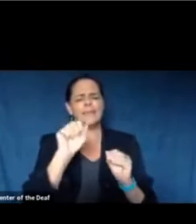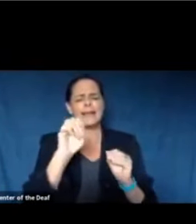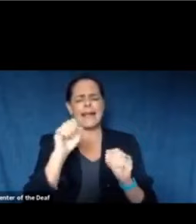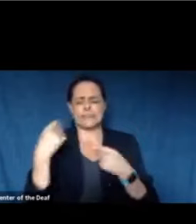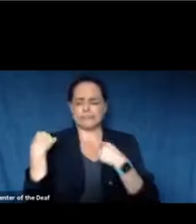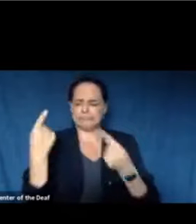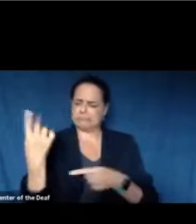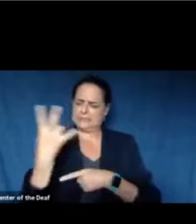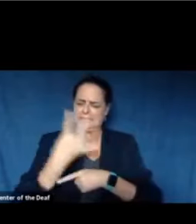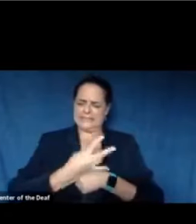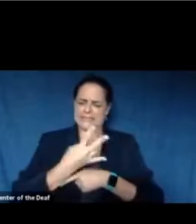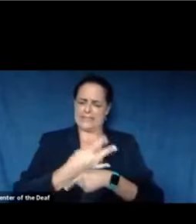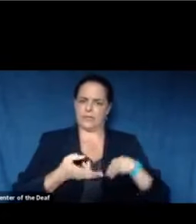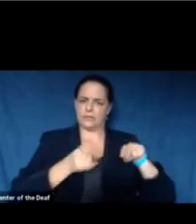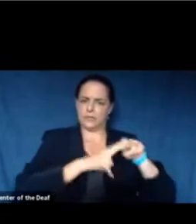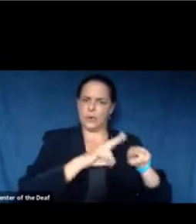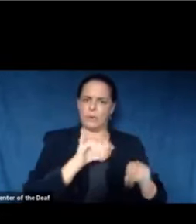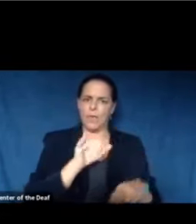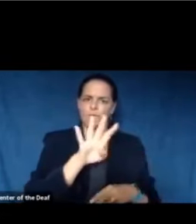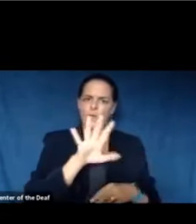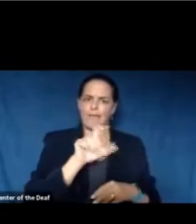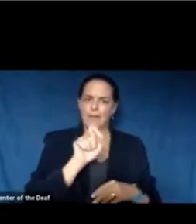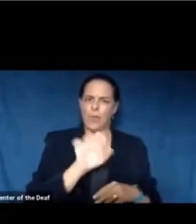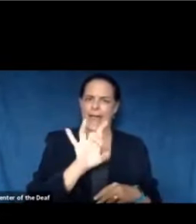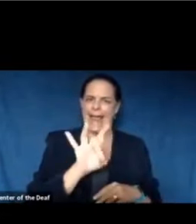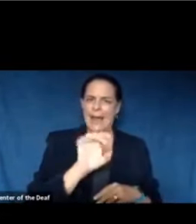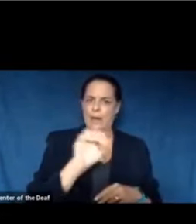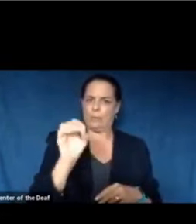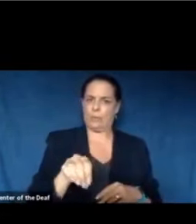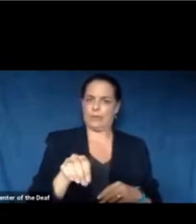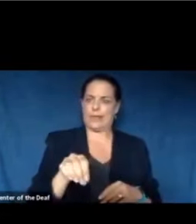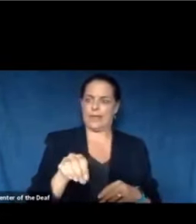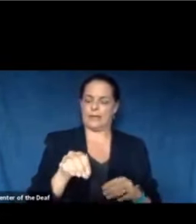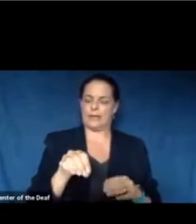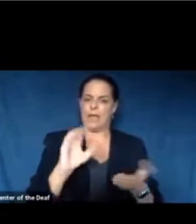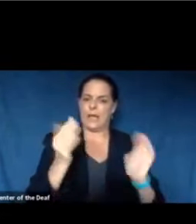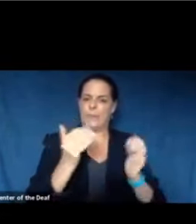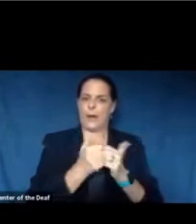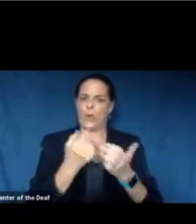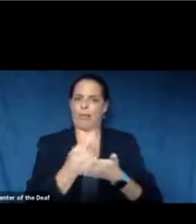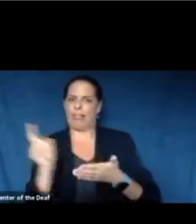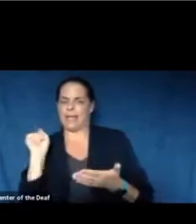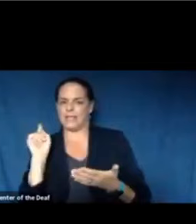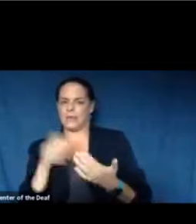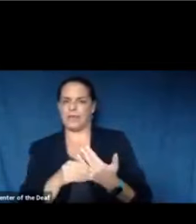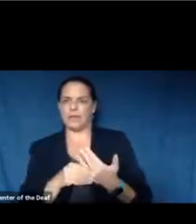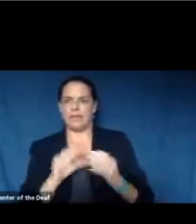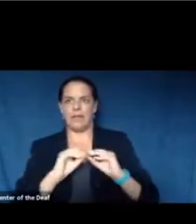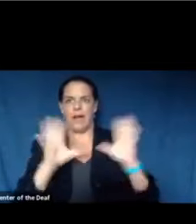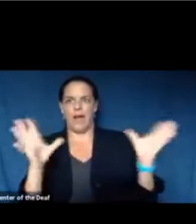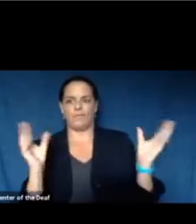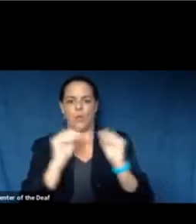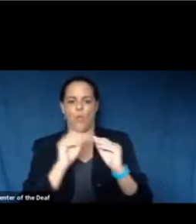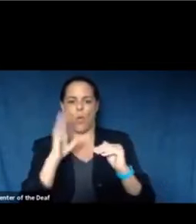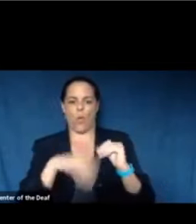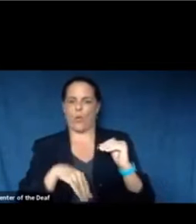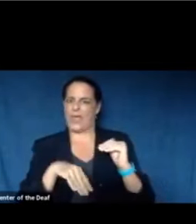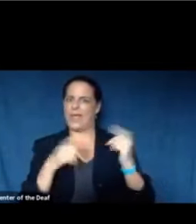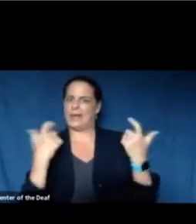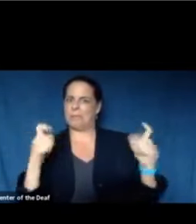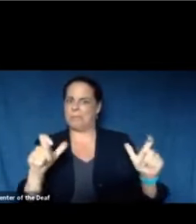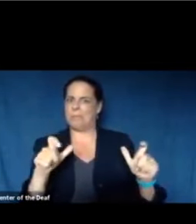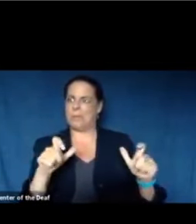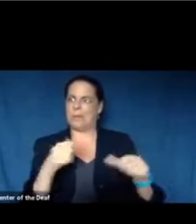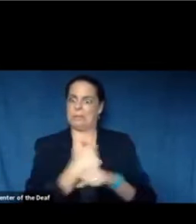has increased by 45.8% over the previous week, clearly more than a statistically significant